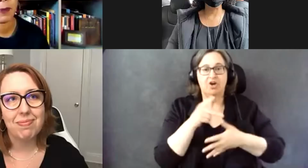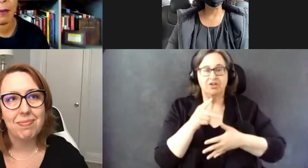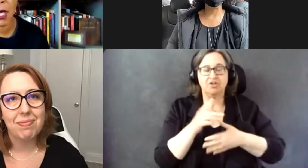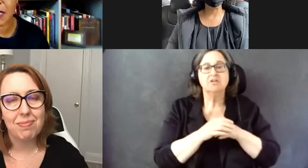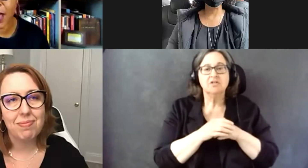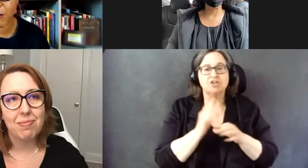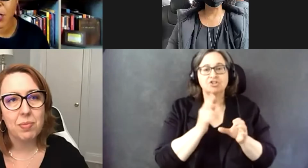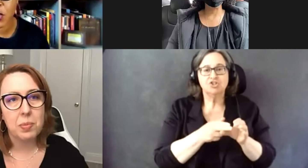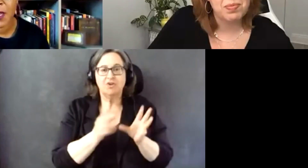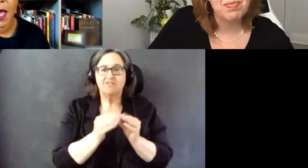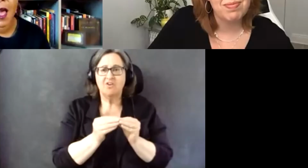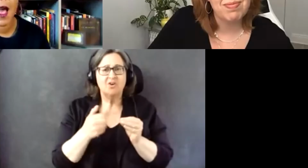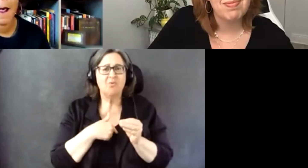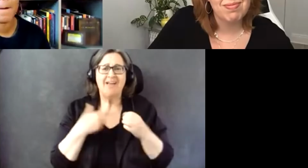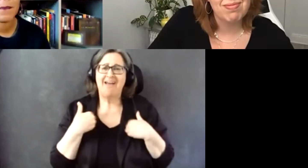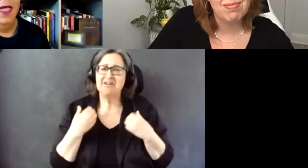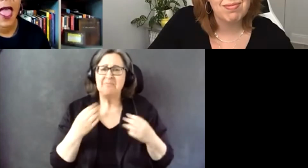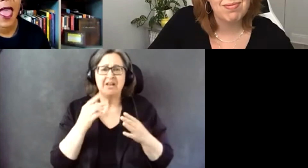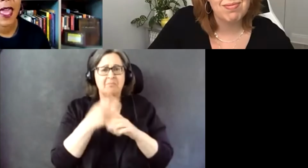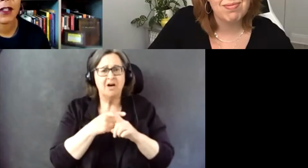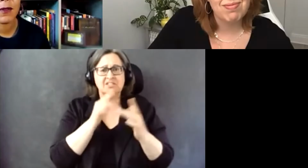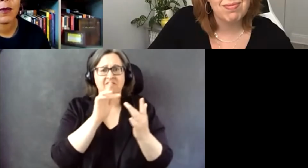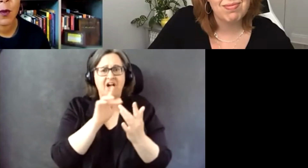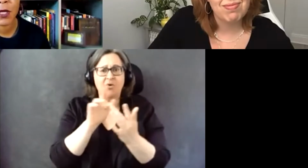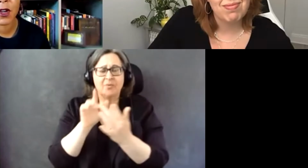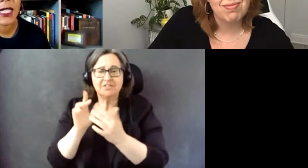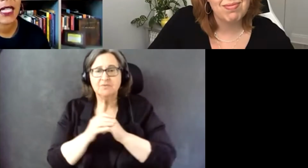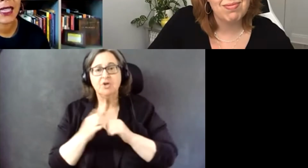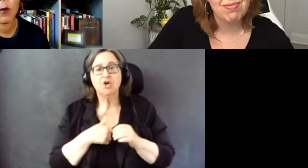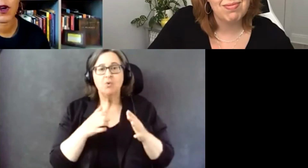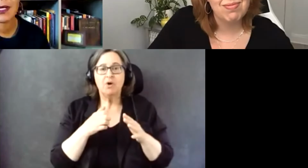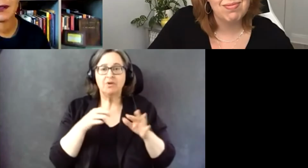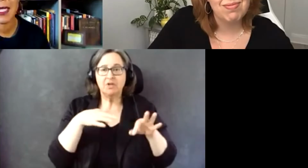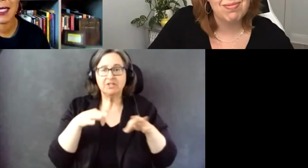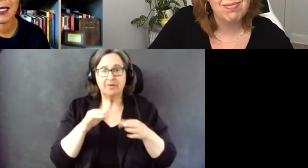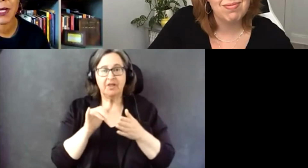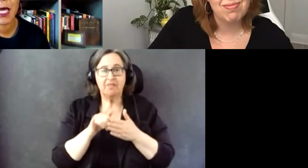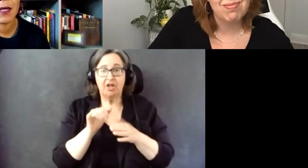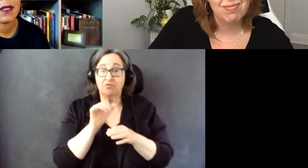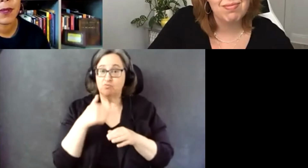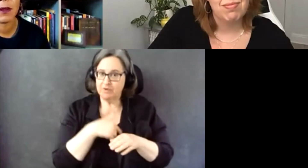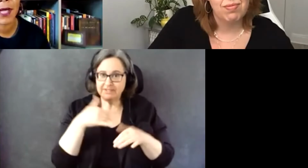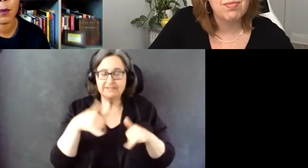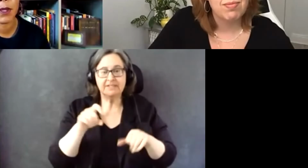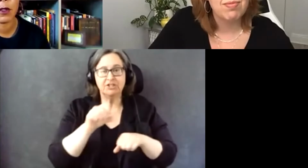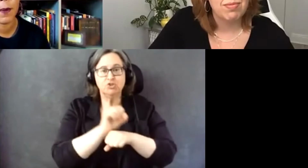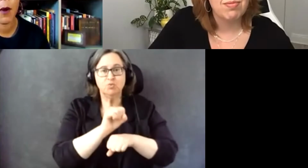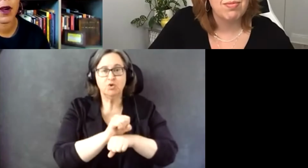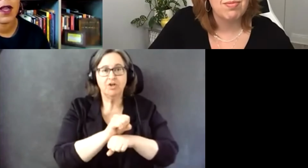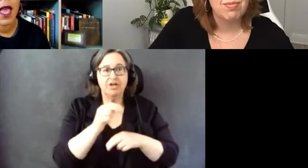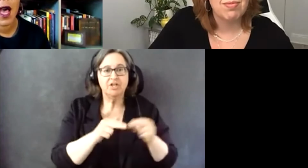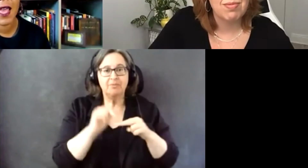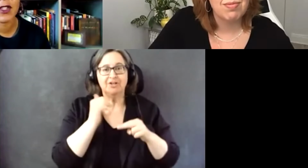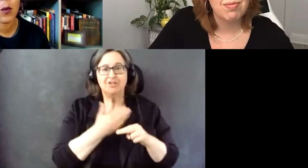forum despite months of outreach um and we wanted to articulate that work still needs to be done to build our political